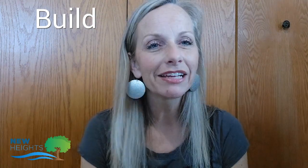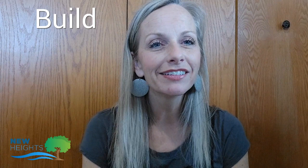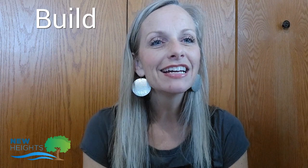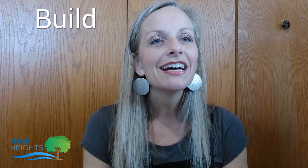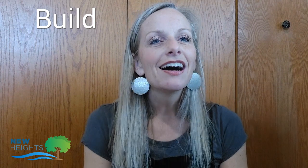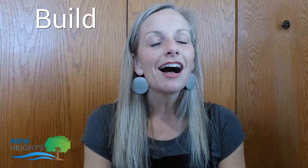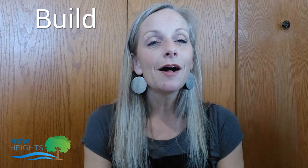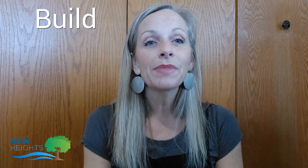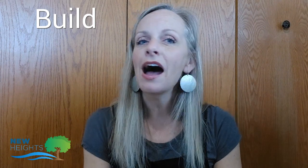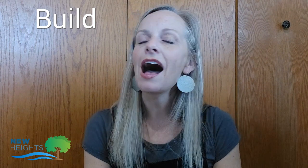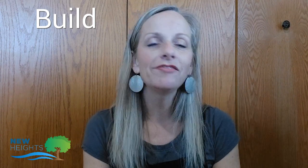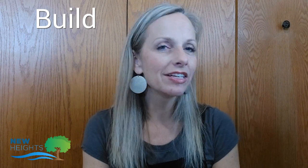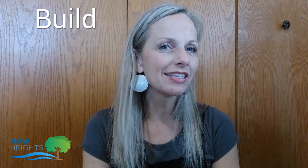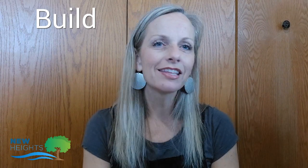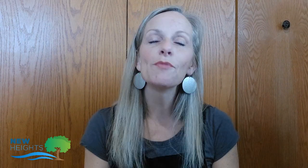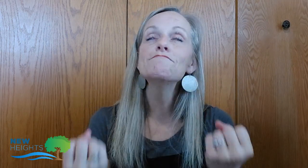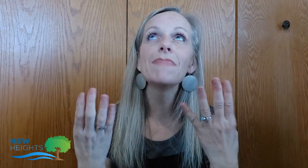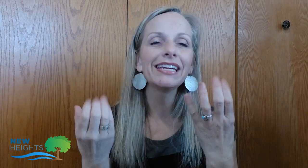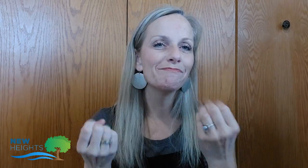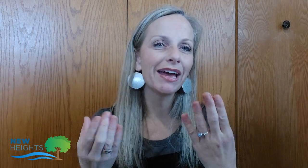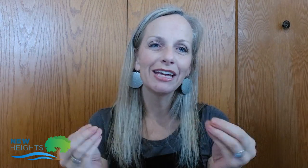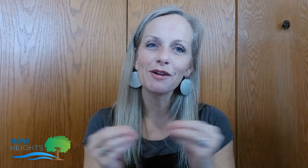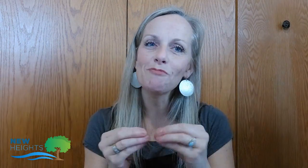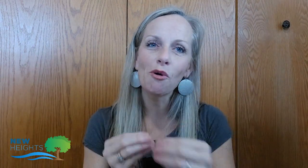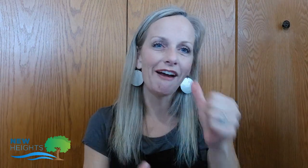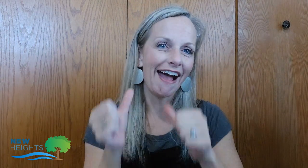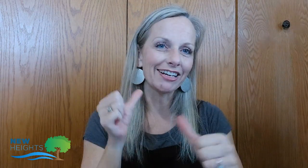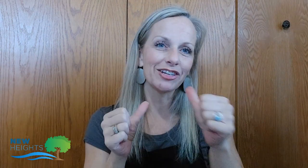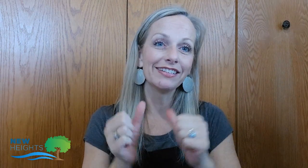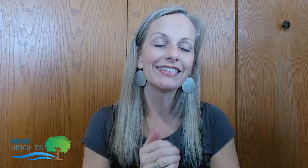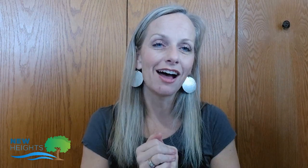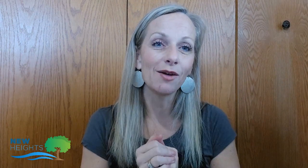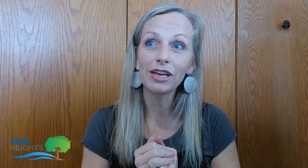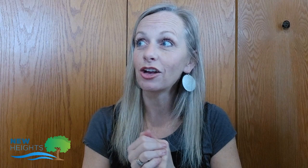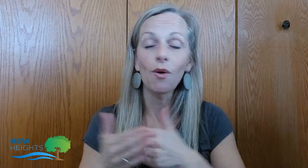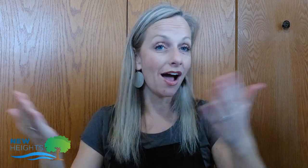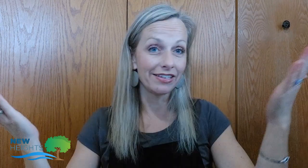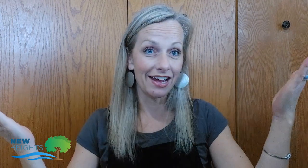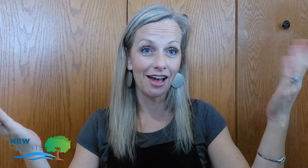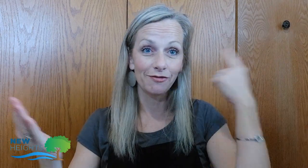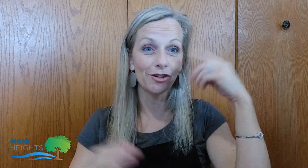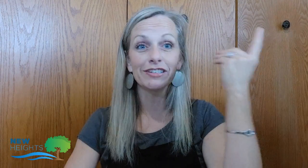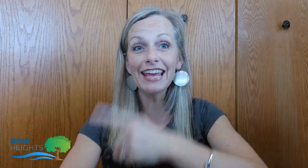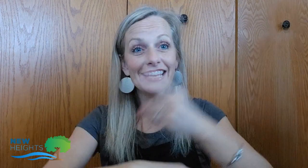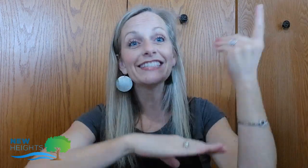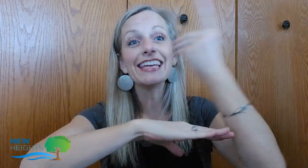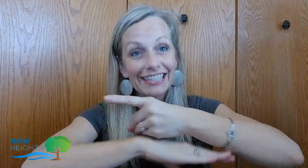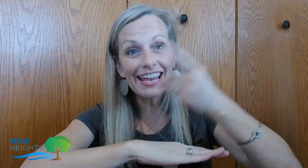Build. Obviously, there are many, many more actions. We could go on for days and days